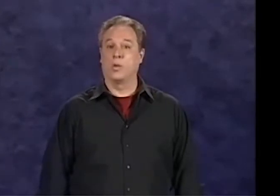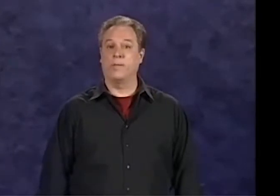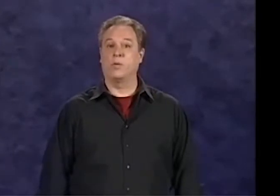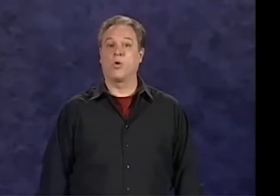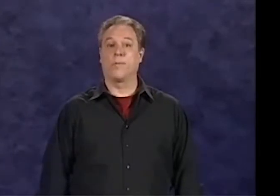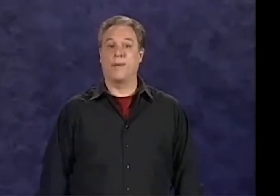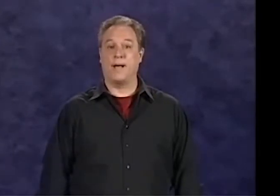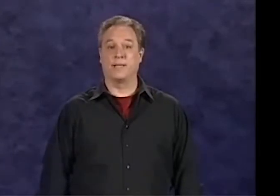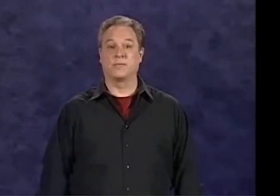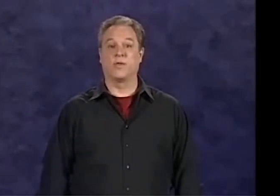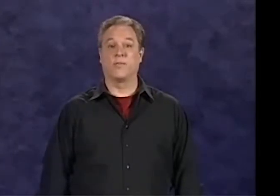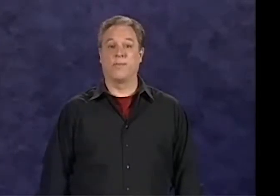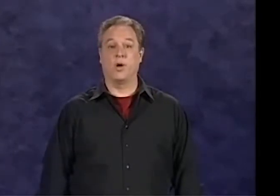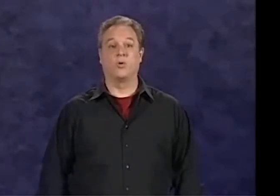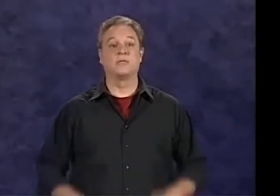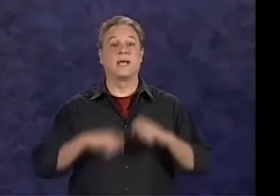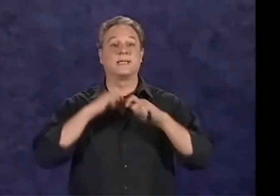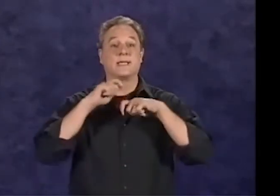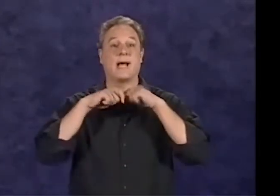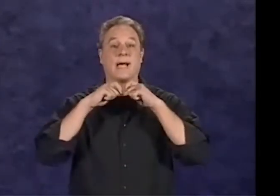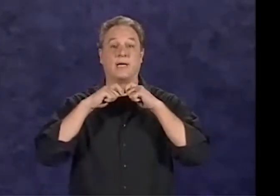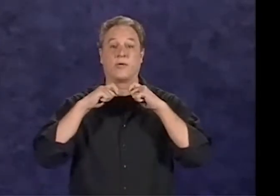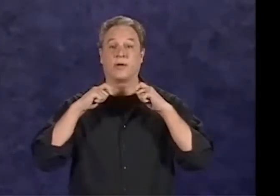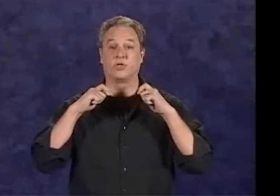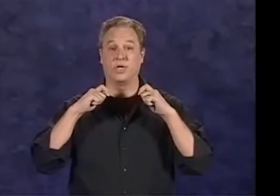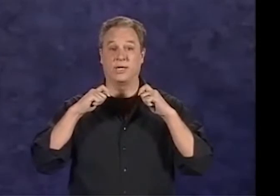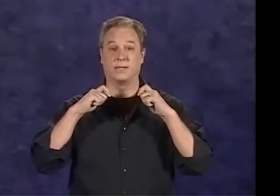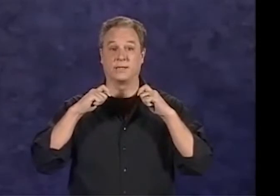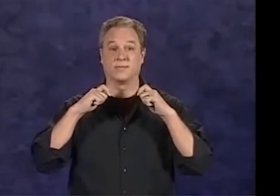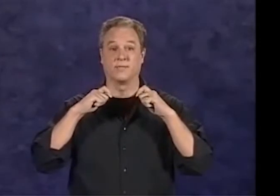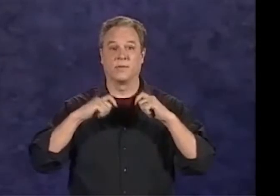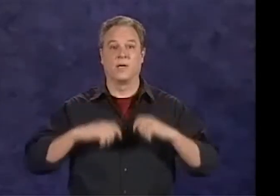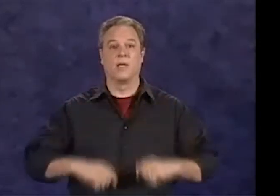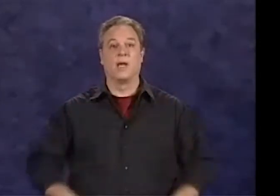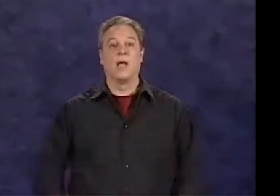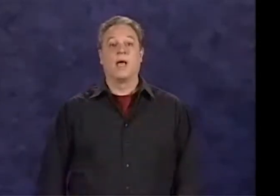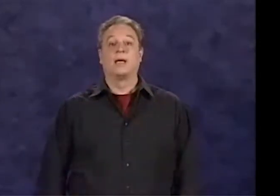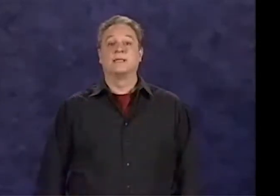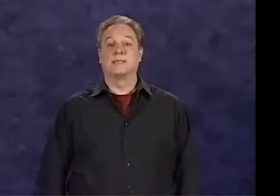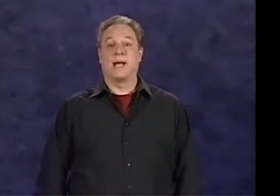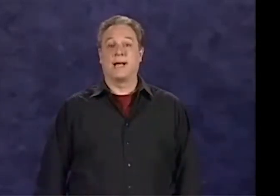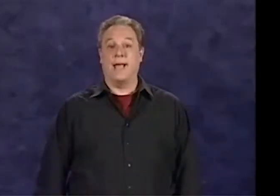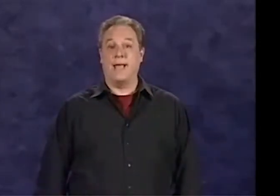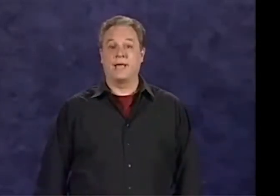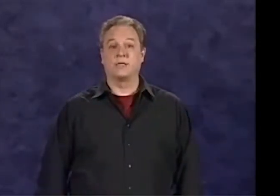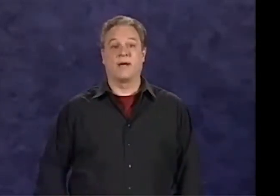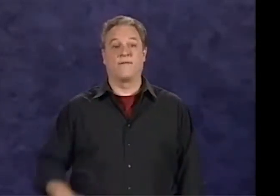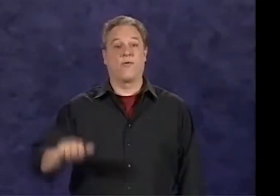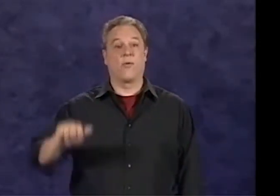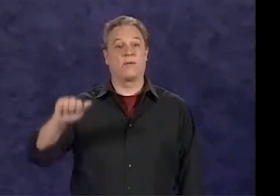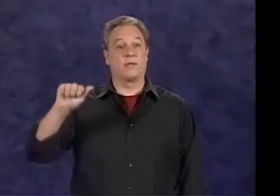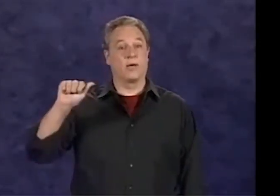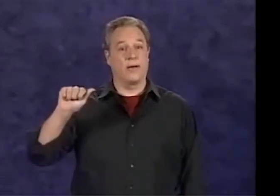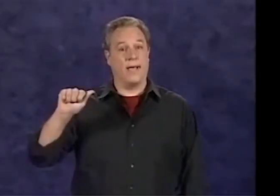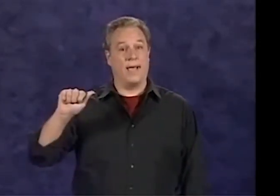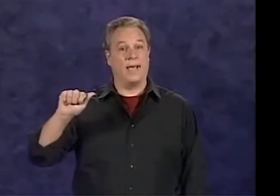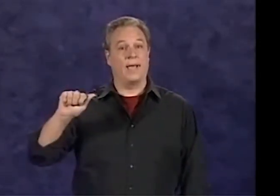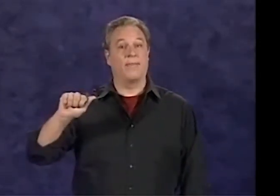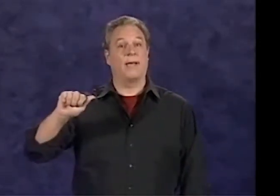with bows that tied near their chins. Sign aunt by forming the letter A and making a circular motion near the bottom